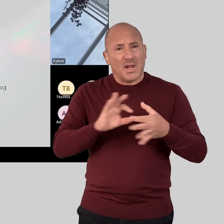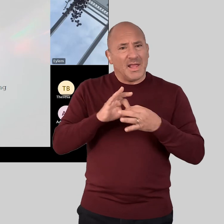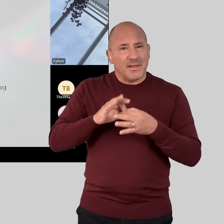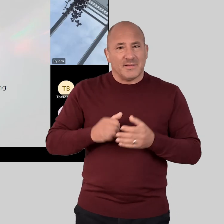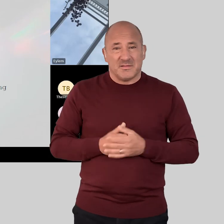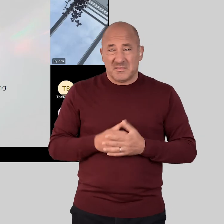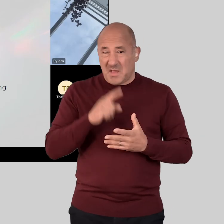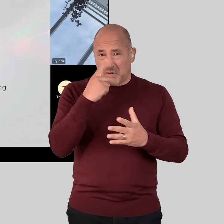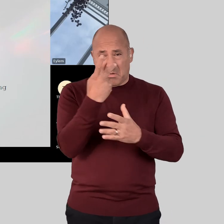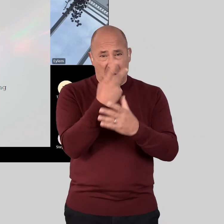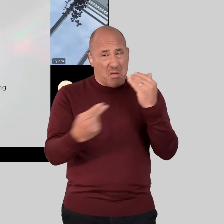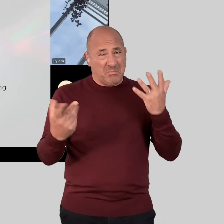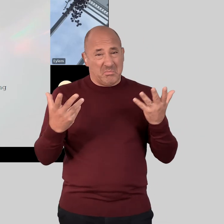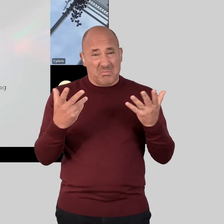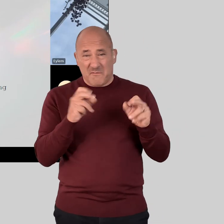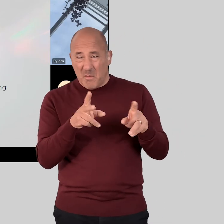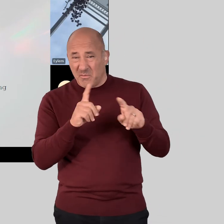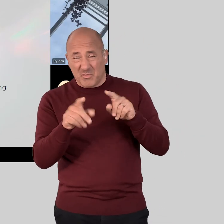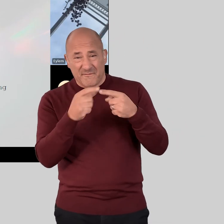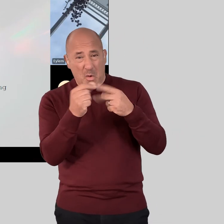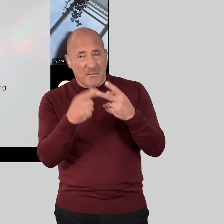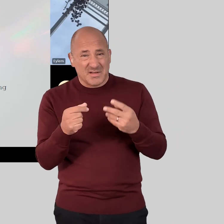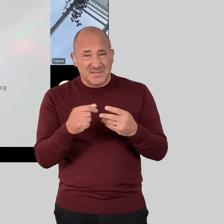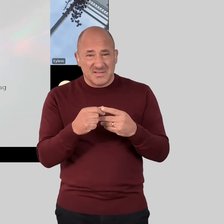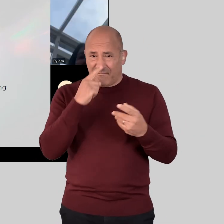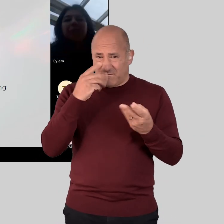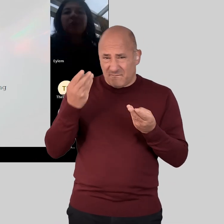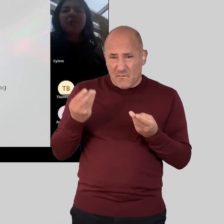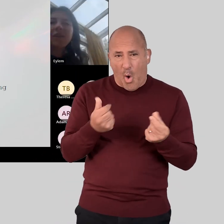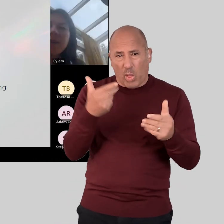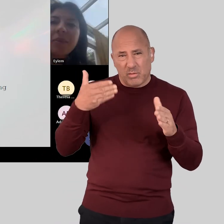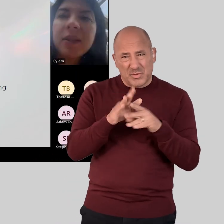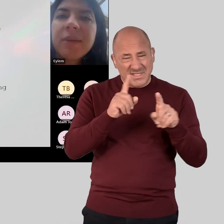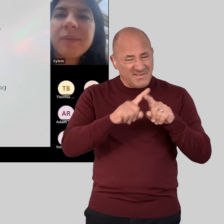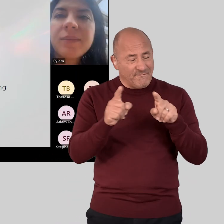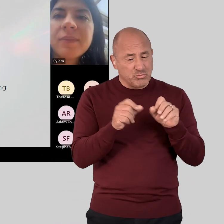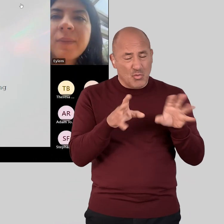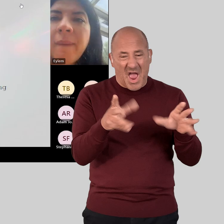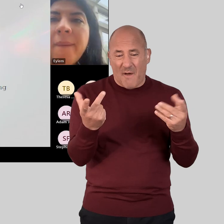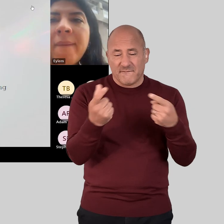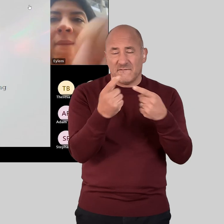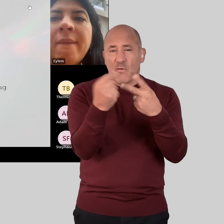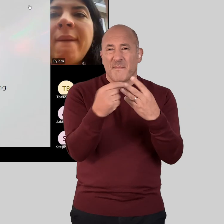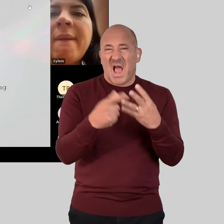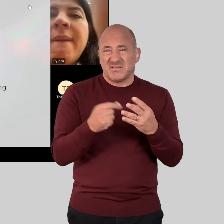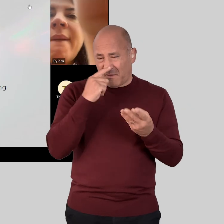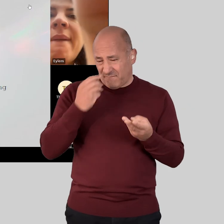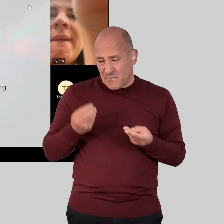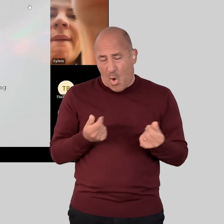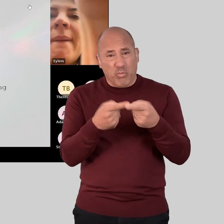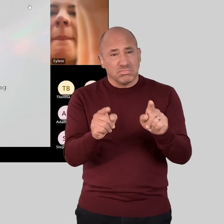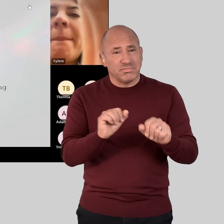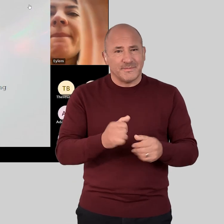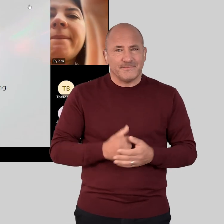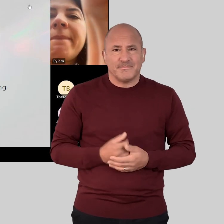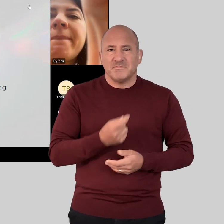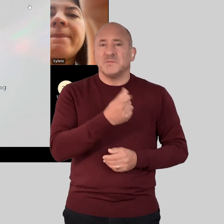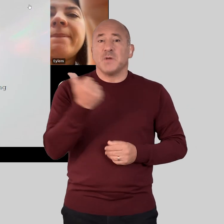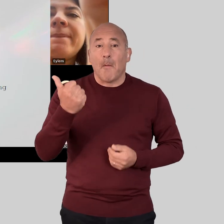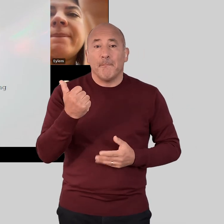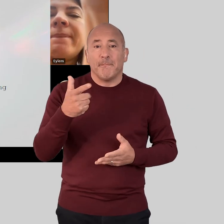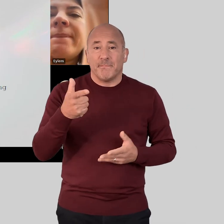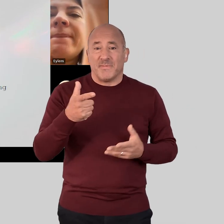to specific formats or forms. It can be hybrid in terms of forms or formats. It can flow through